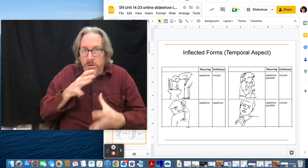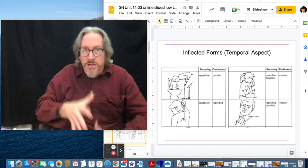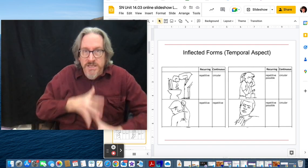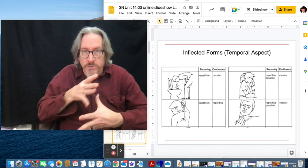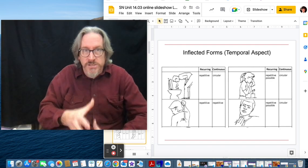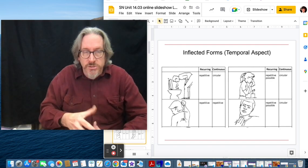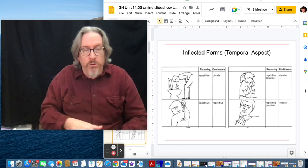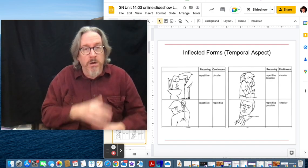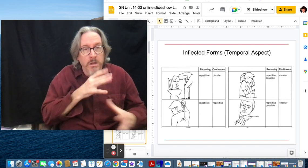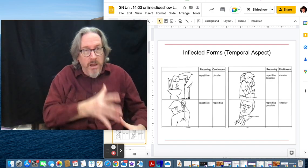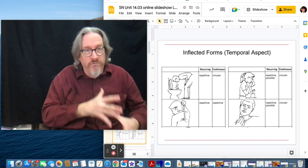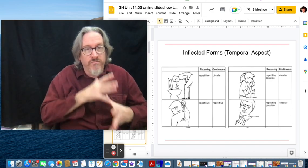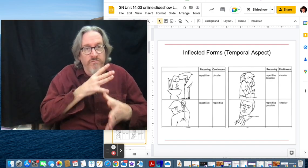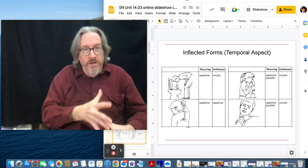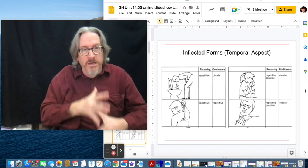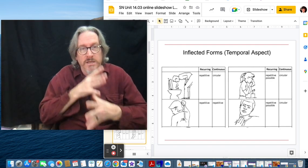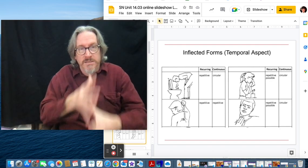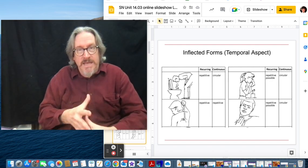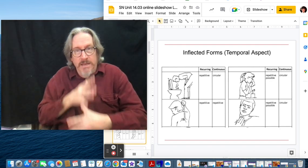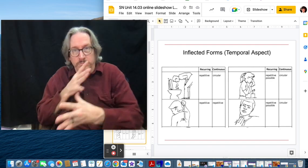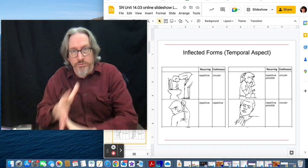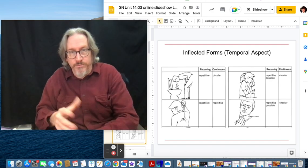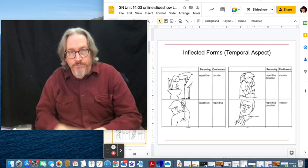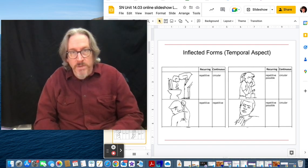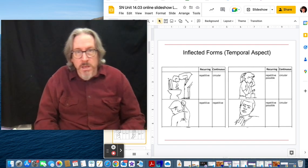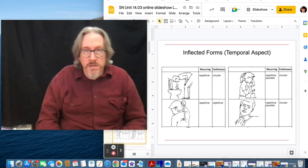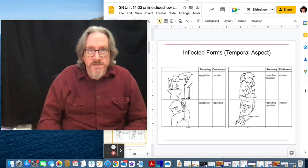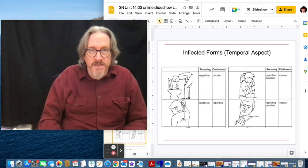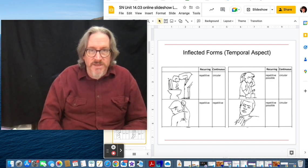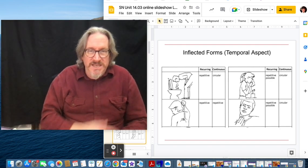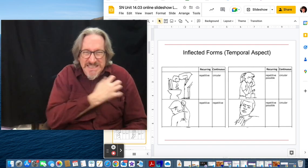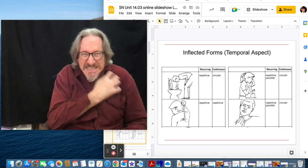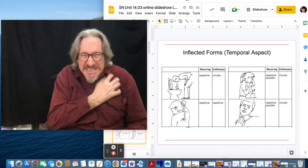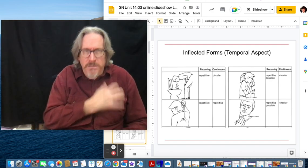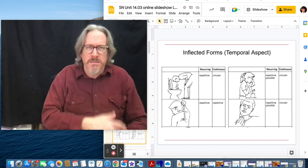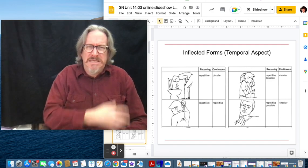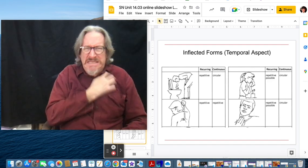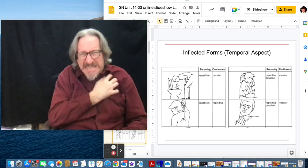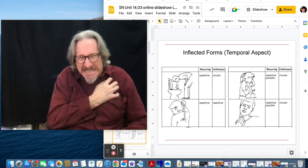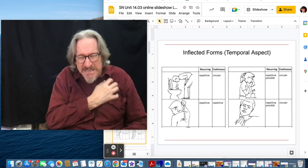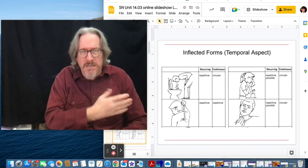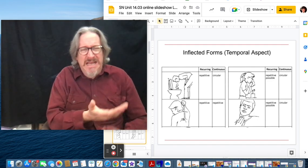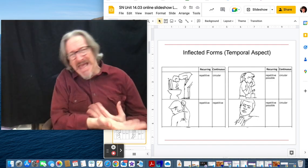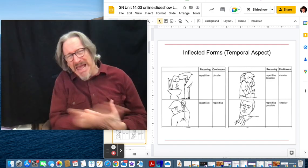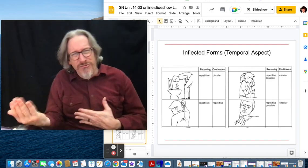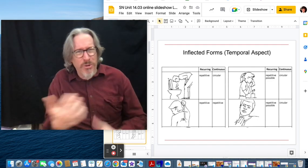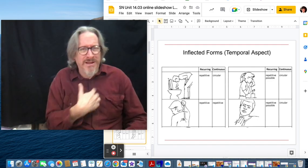or continuous, or every day. Same thing.